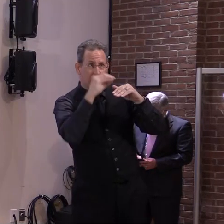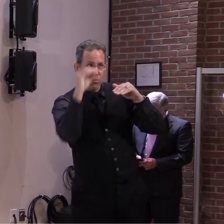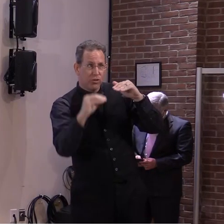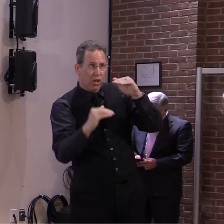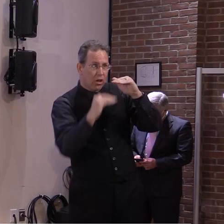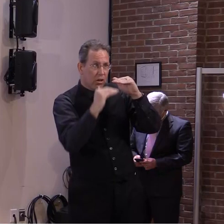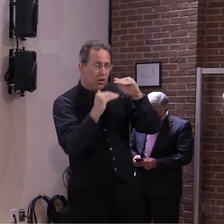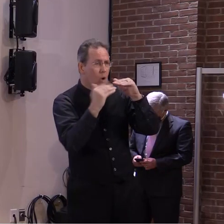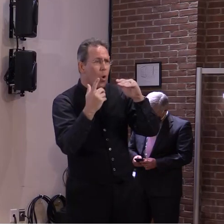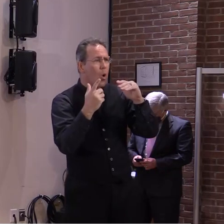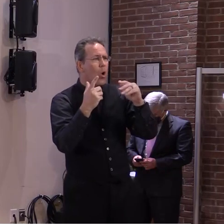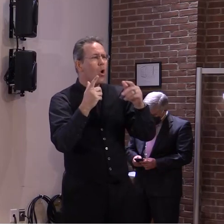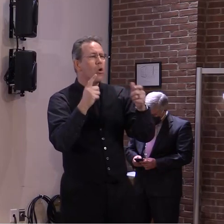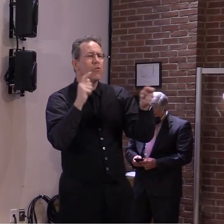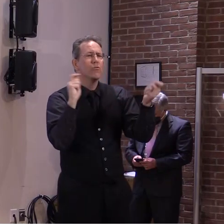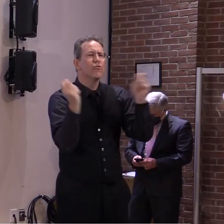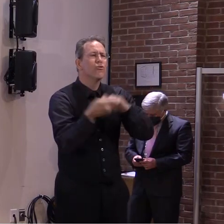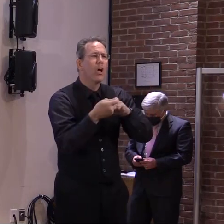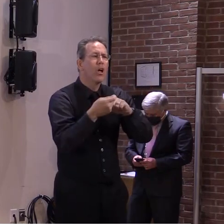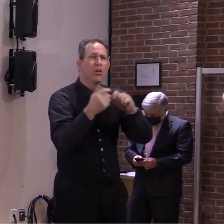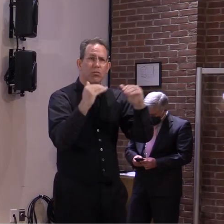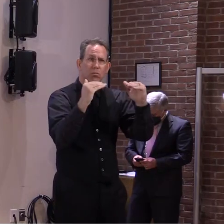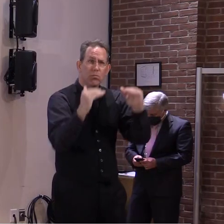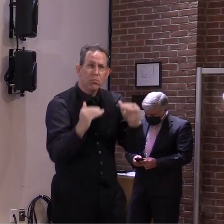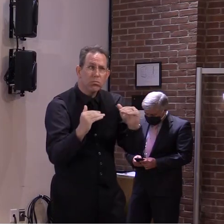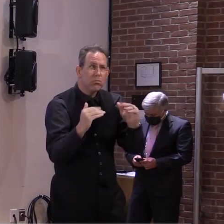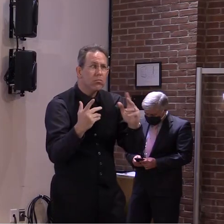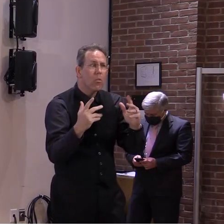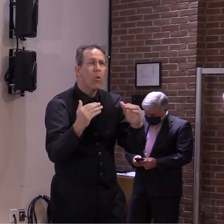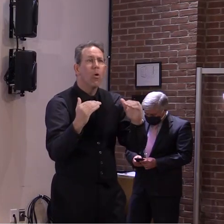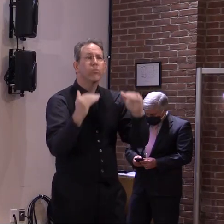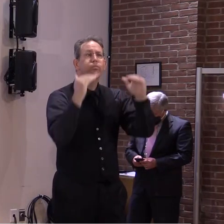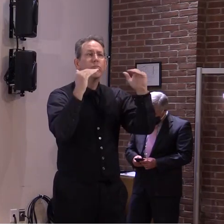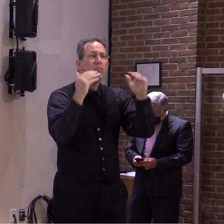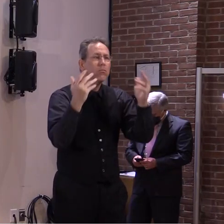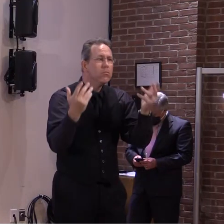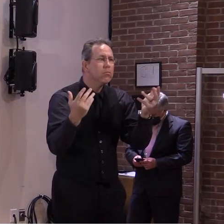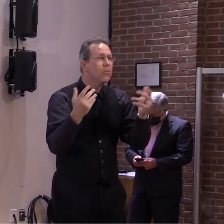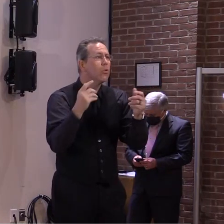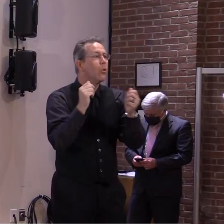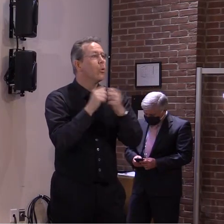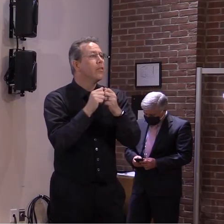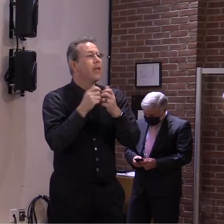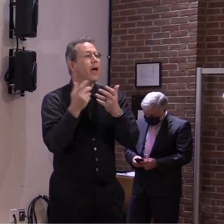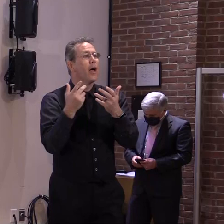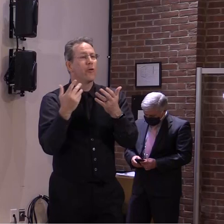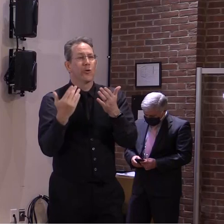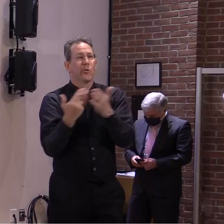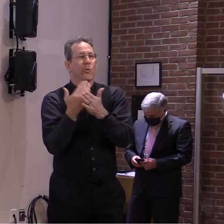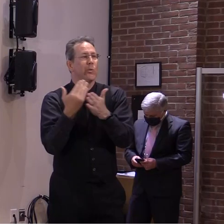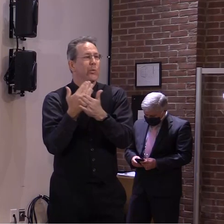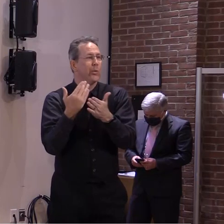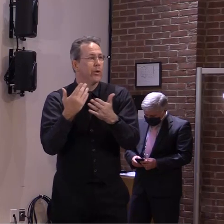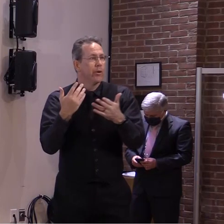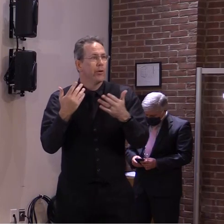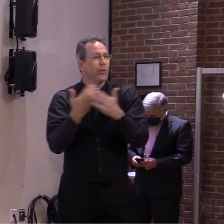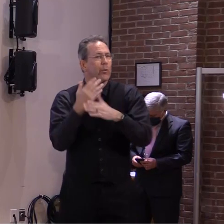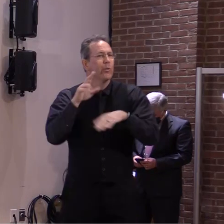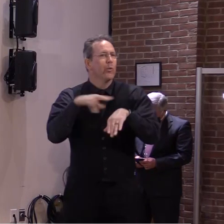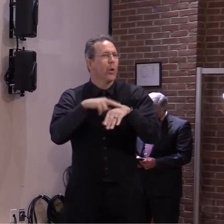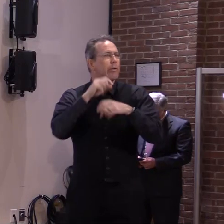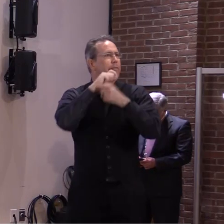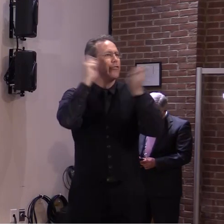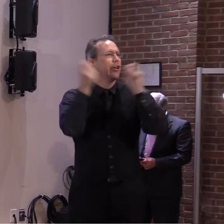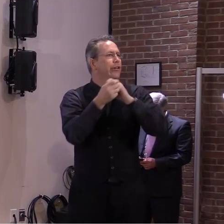kind of this new normal in mind? Or is it kind of going to be just based on the vaccination progress, you